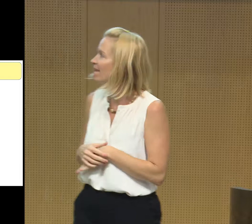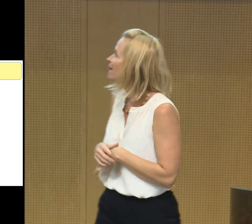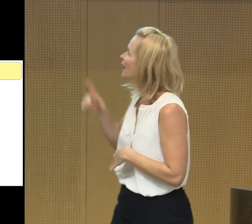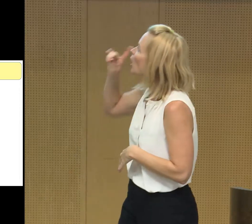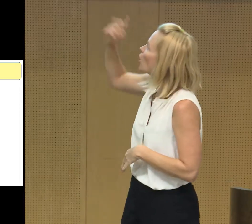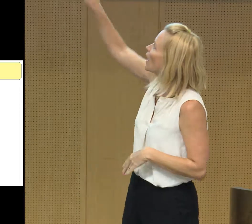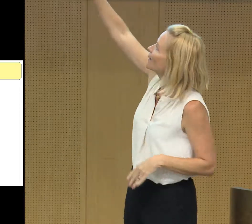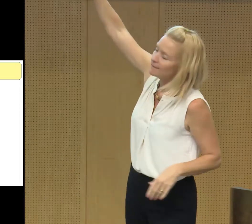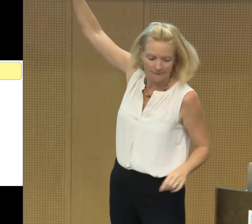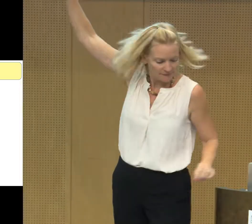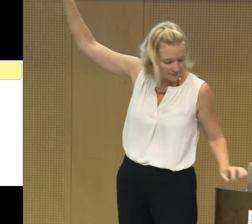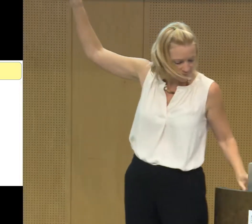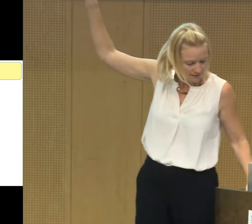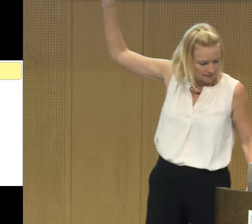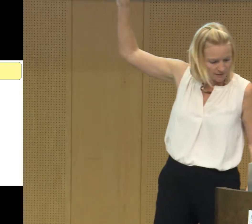and back and forth.